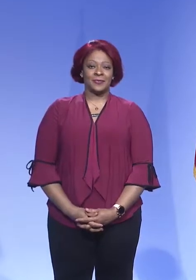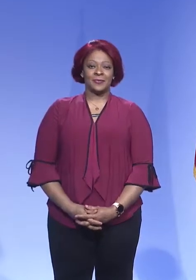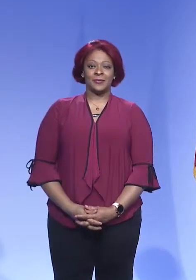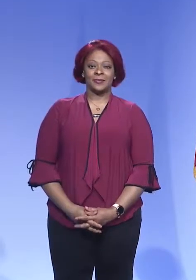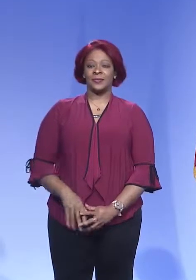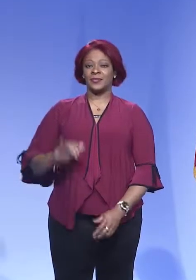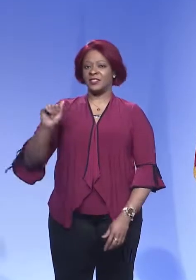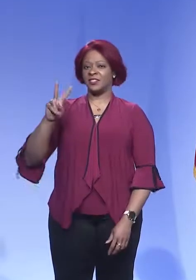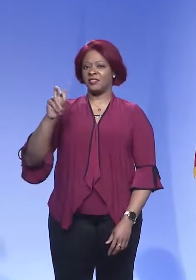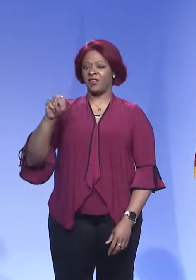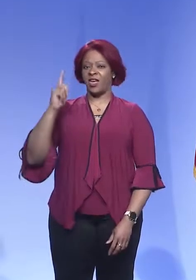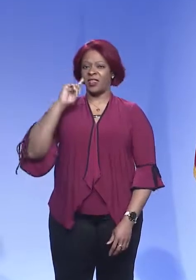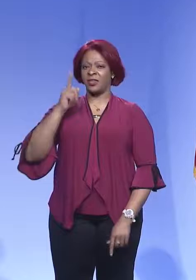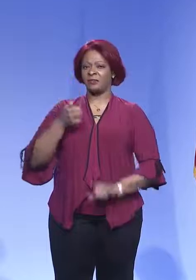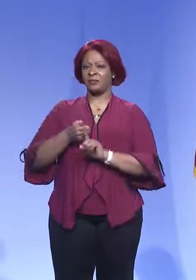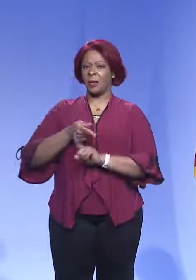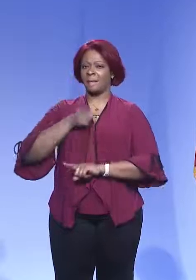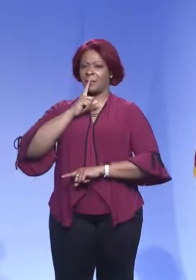Siobhan, I think you're self-muted.